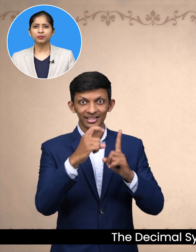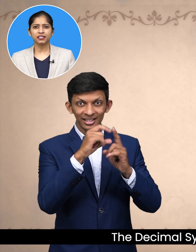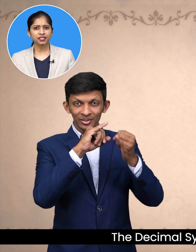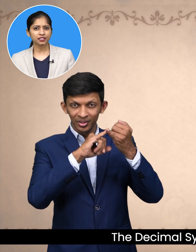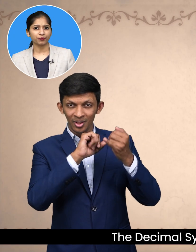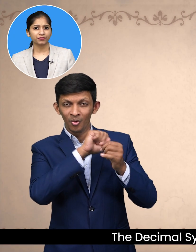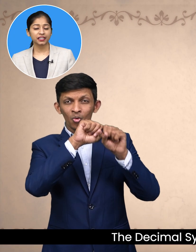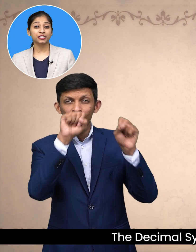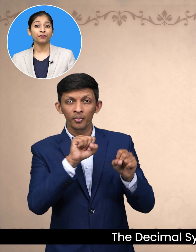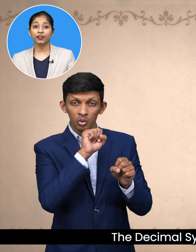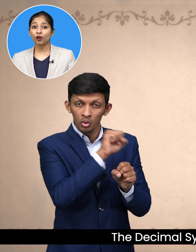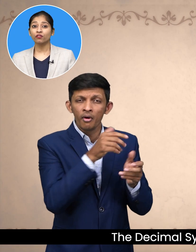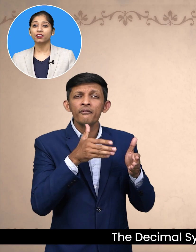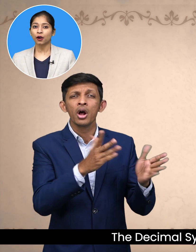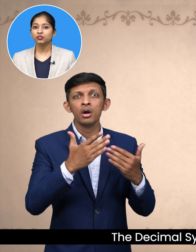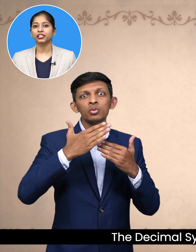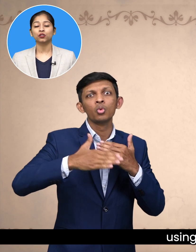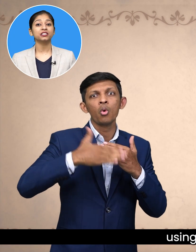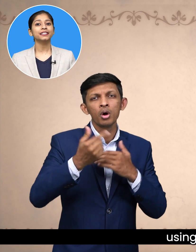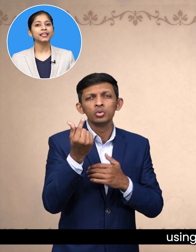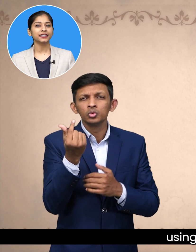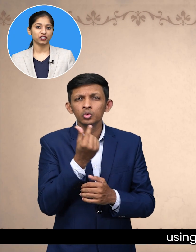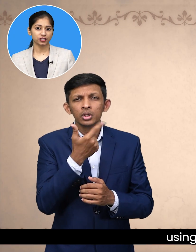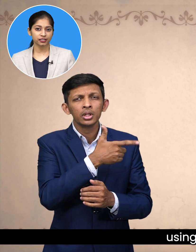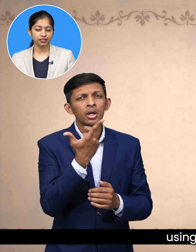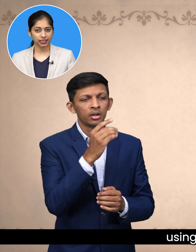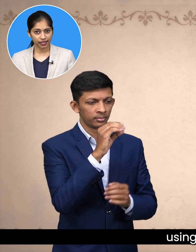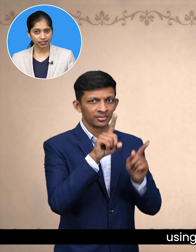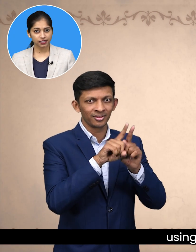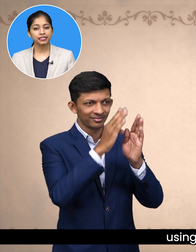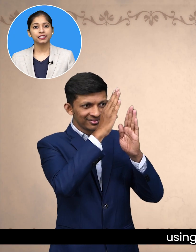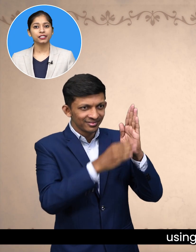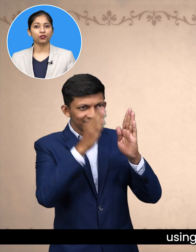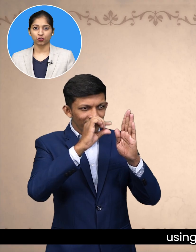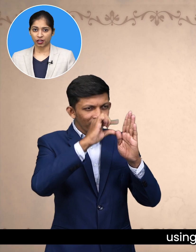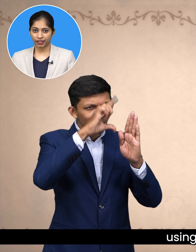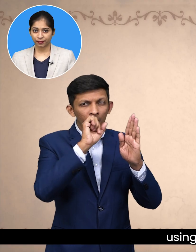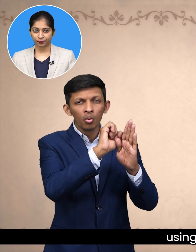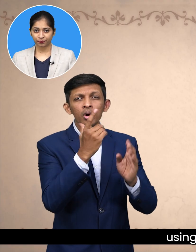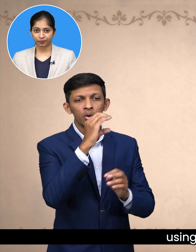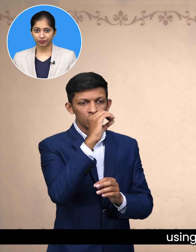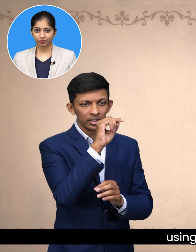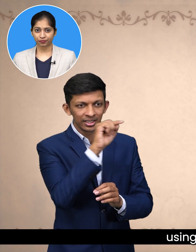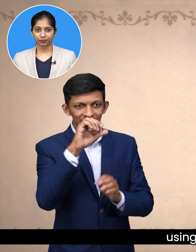The decimal system is a way of counting using 10 digits, that is 0 to 9,